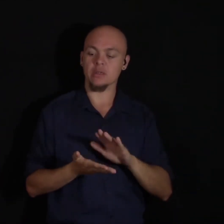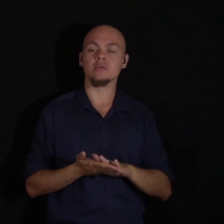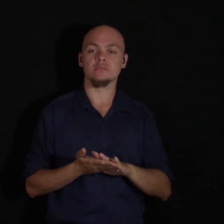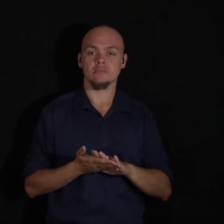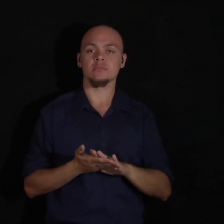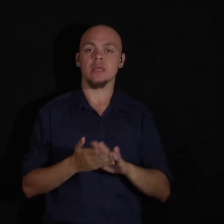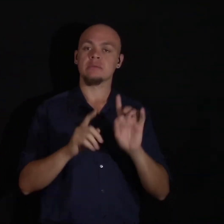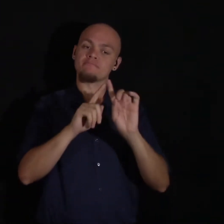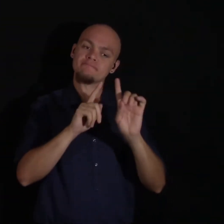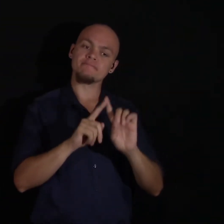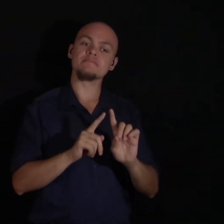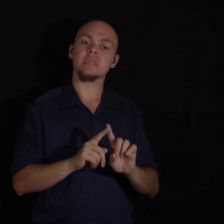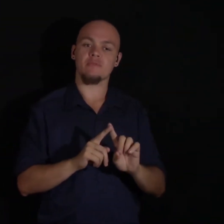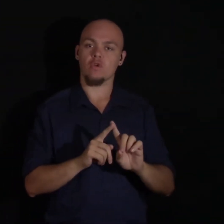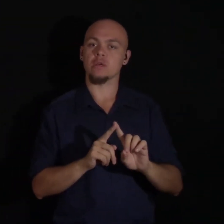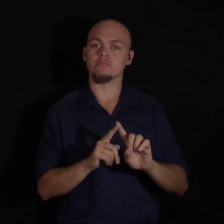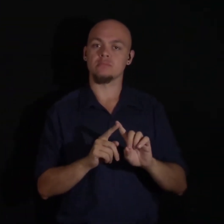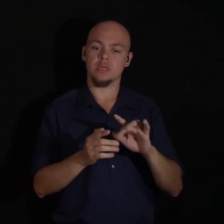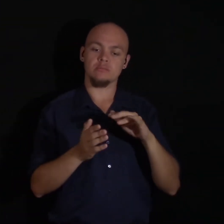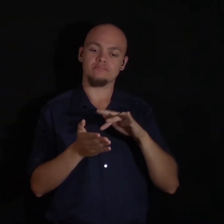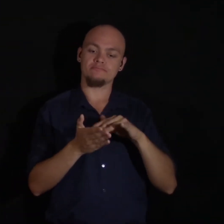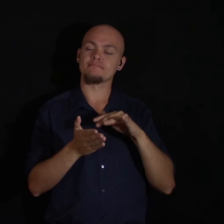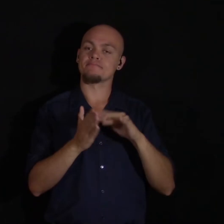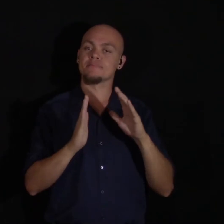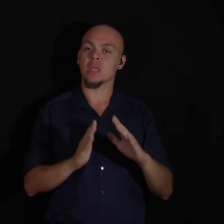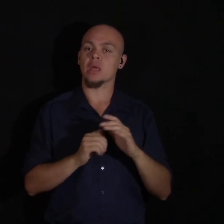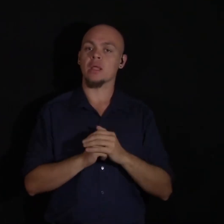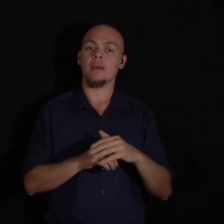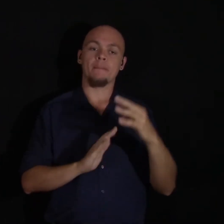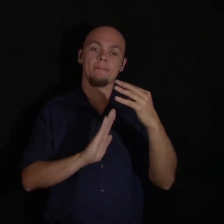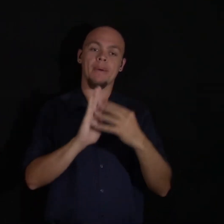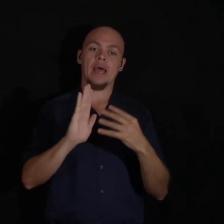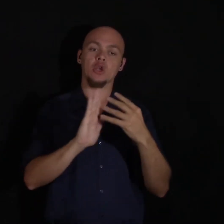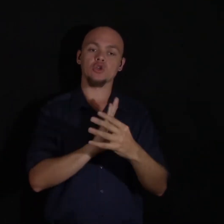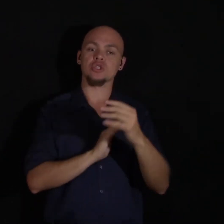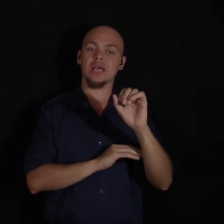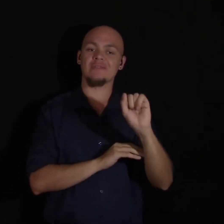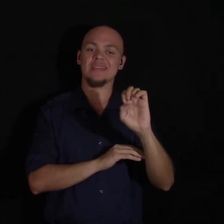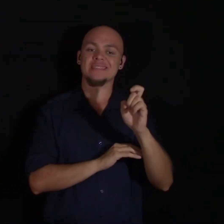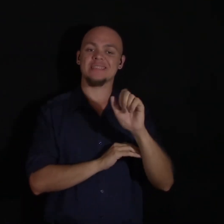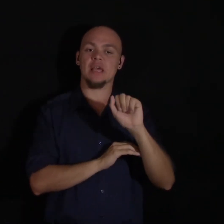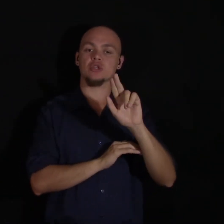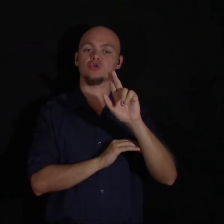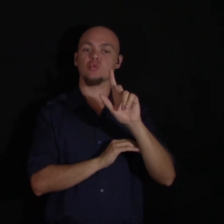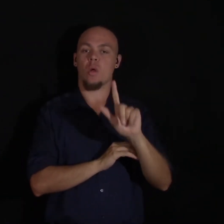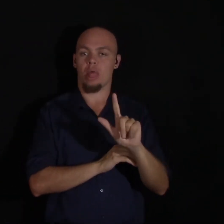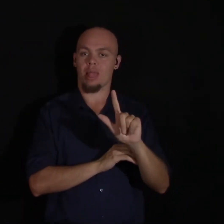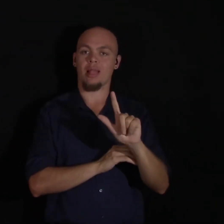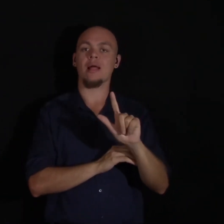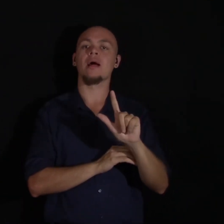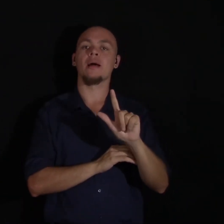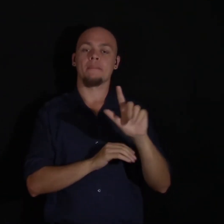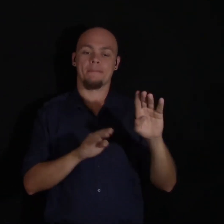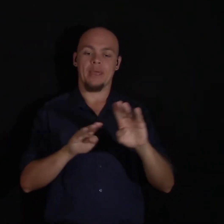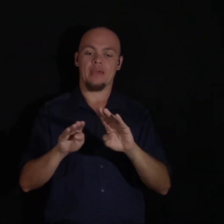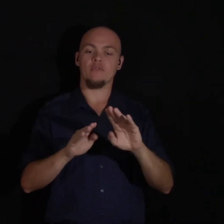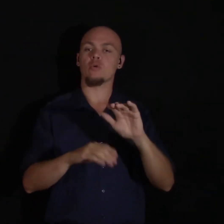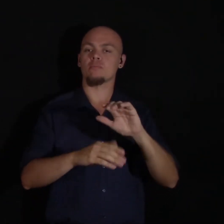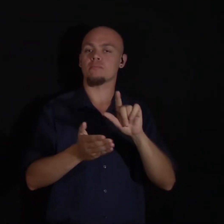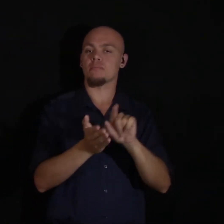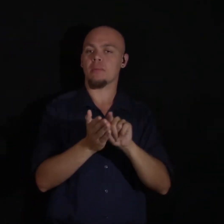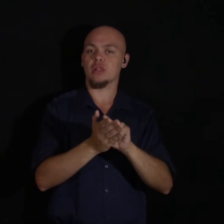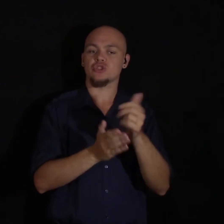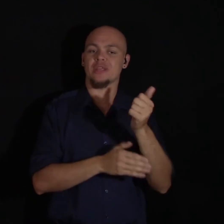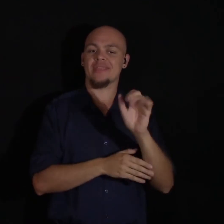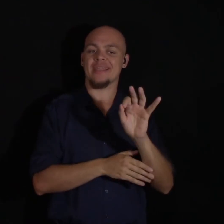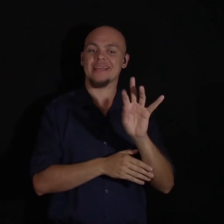and Frank Beach, who wrote a book called Patterns of Sexual Behavior, published in Britain in the 1960s.